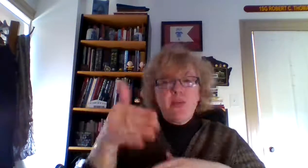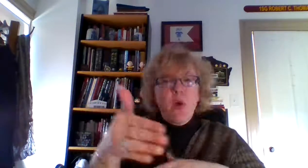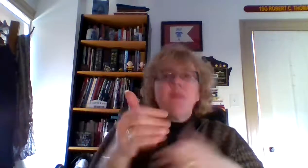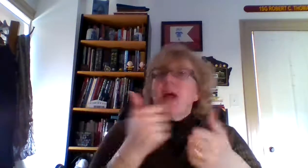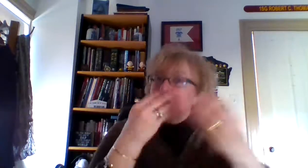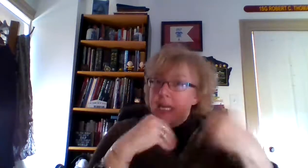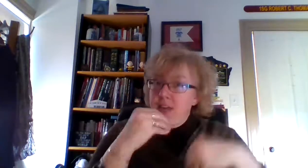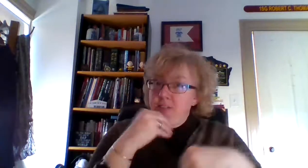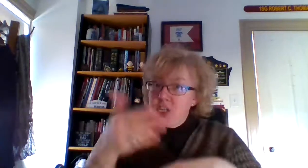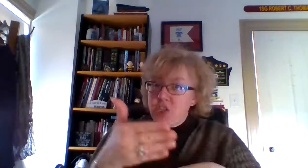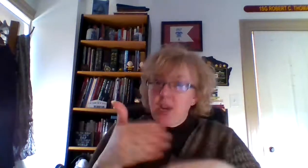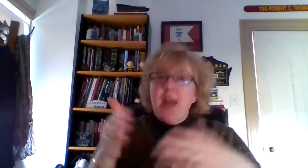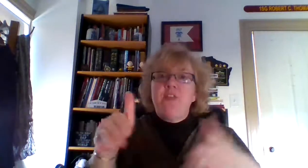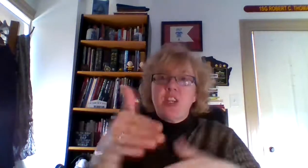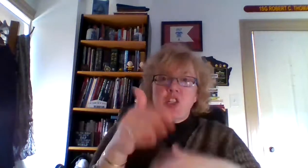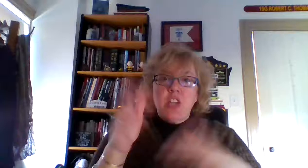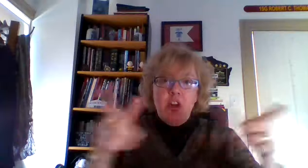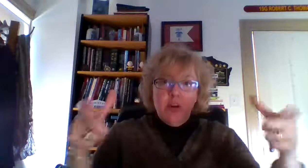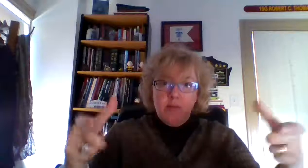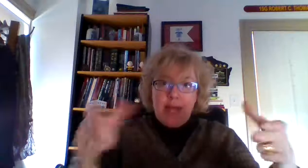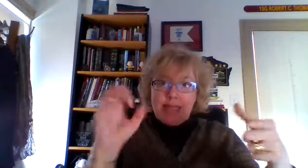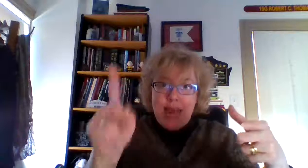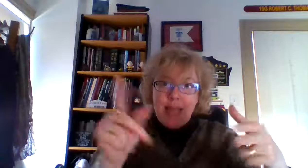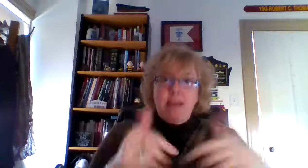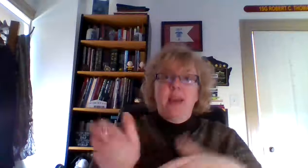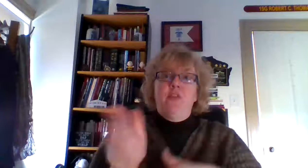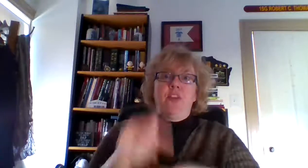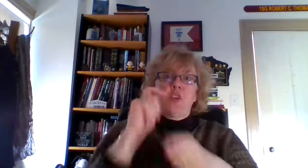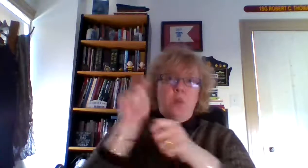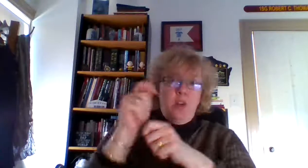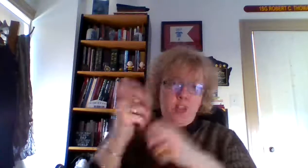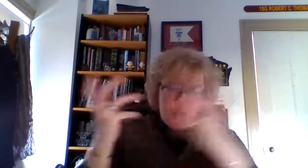before. That's eating fish and fish in your like tank and fish when you're fishing.